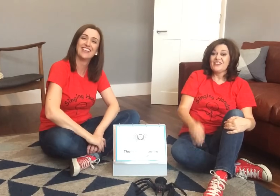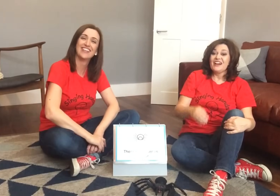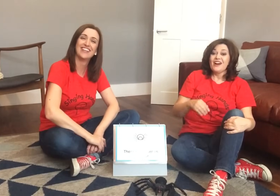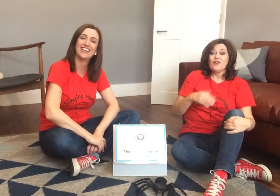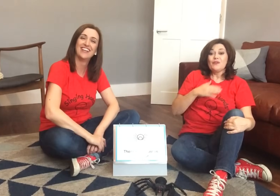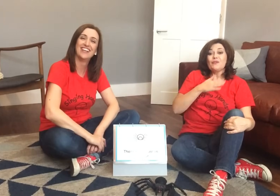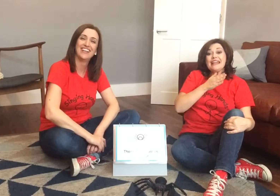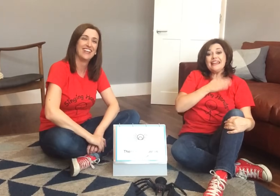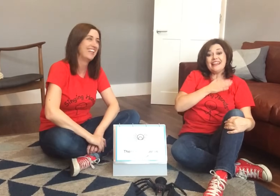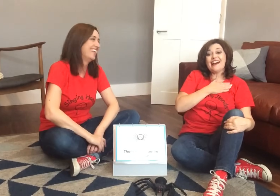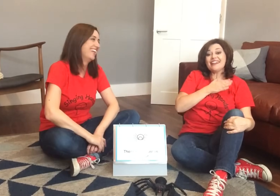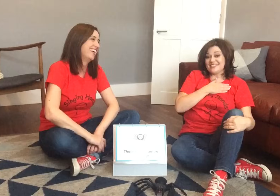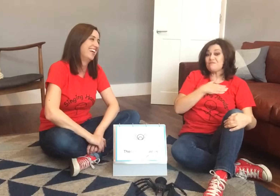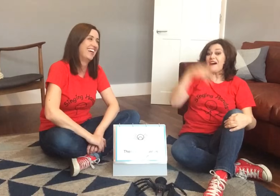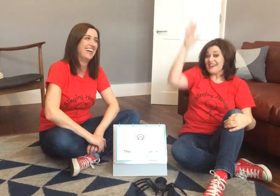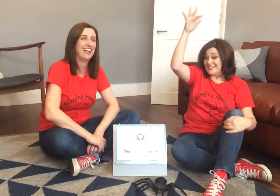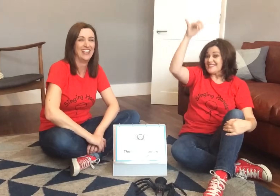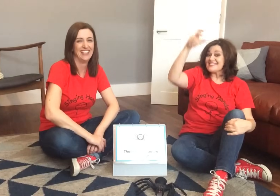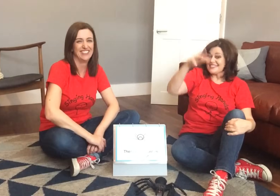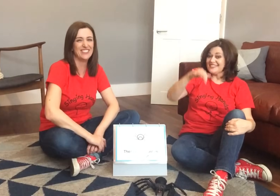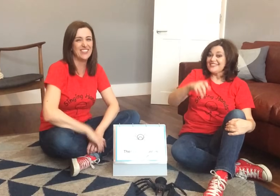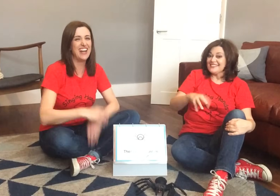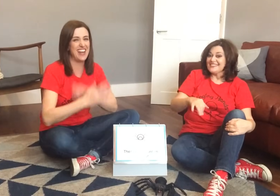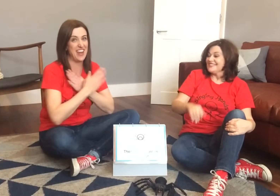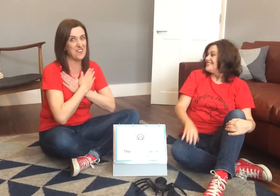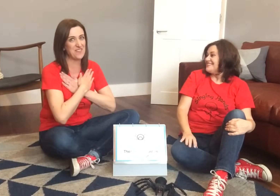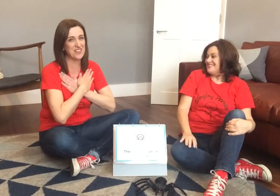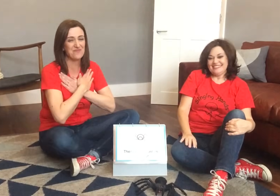We like spiders. Oh I love them.